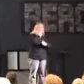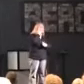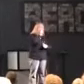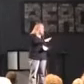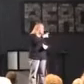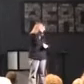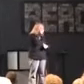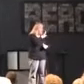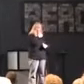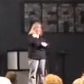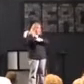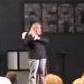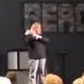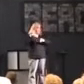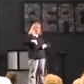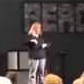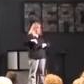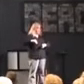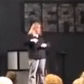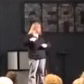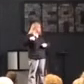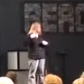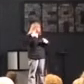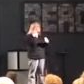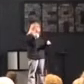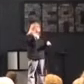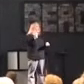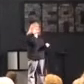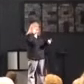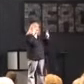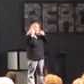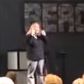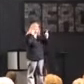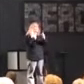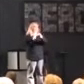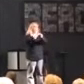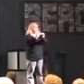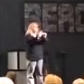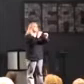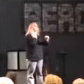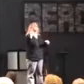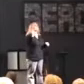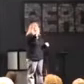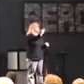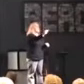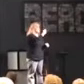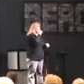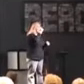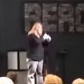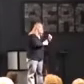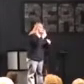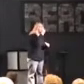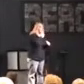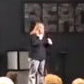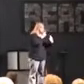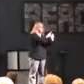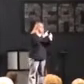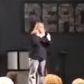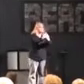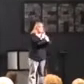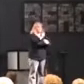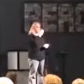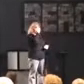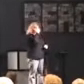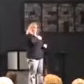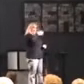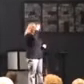Since I've moved here, that is the one thing that I have heard about my dad over and over. Everyone that I run into knows my